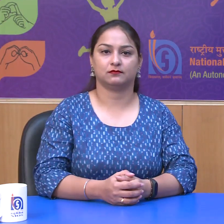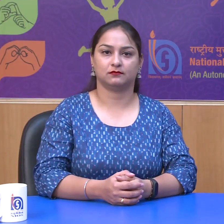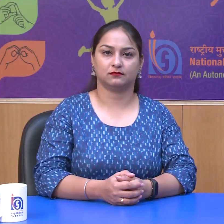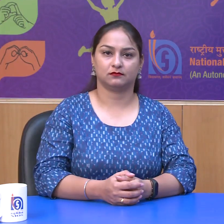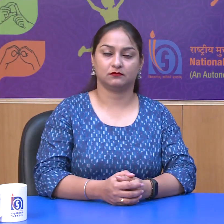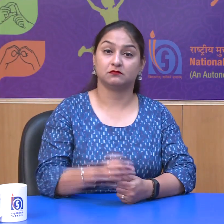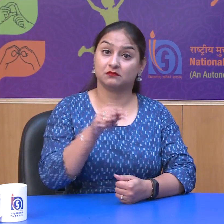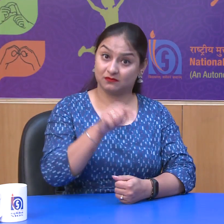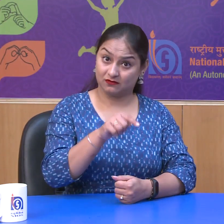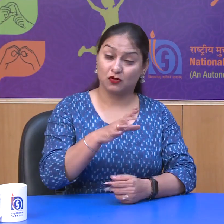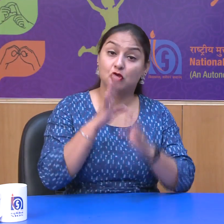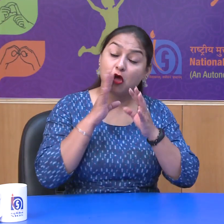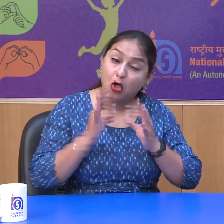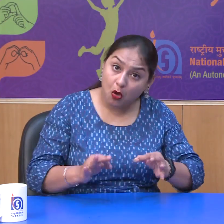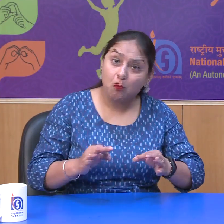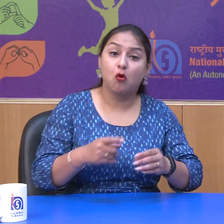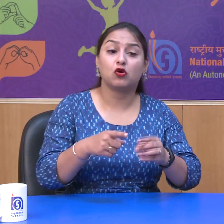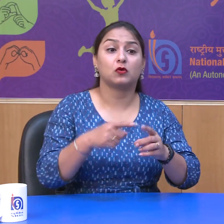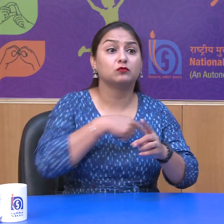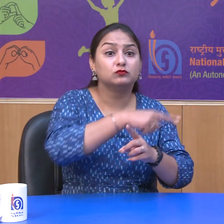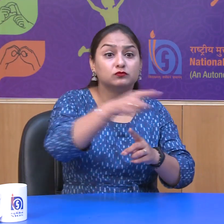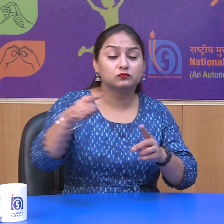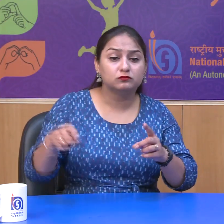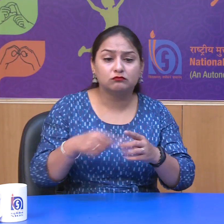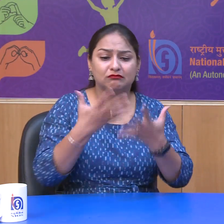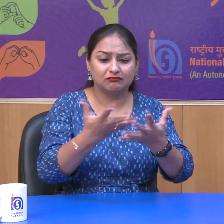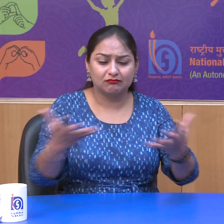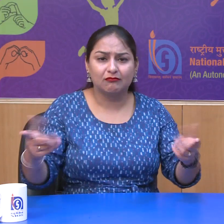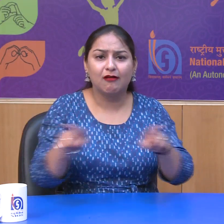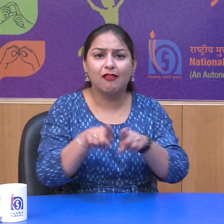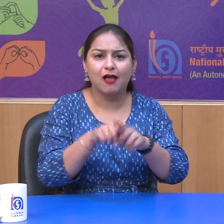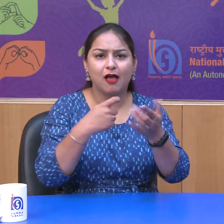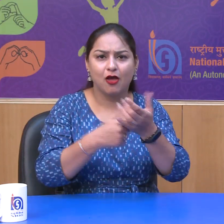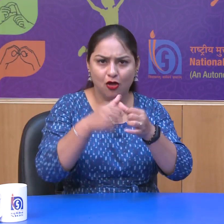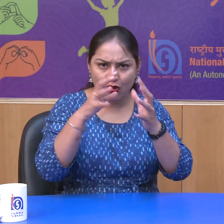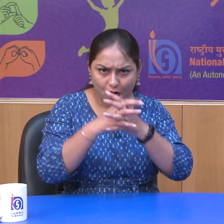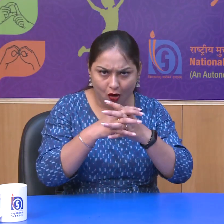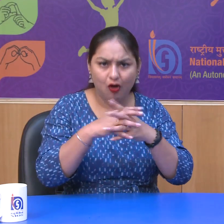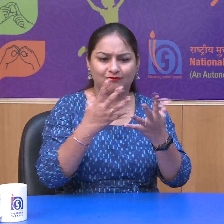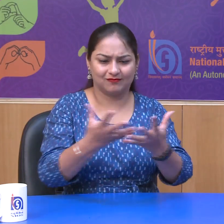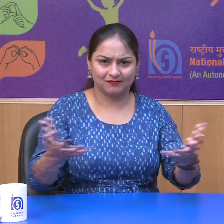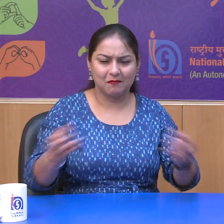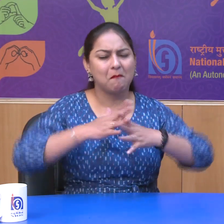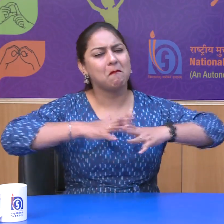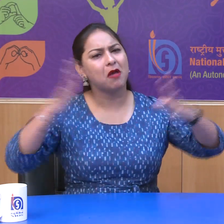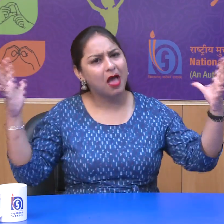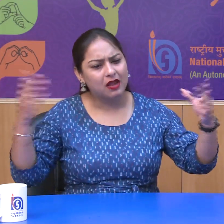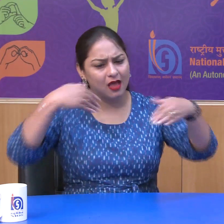It is an important source of raw material for many agro-based